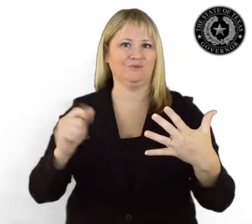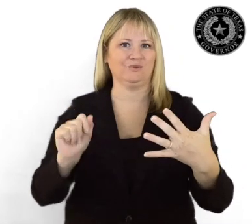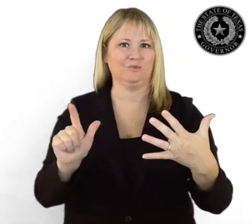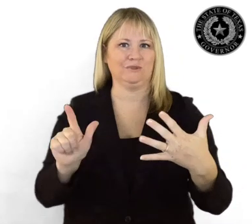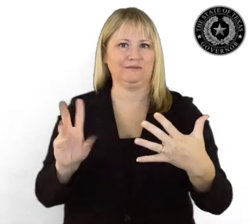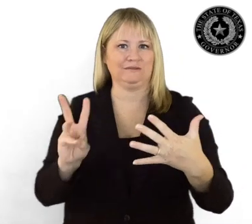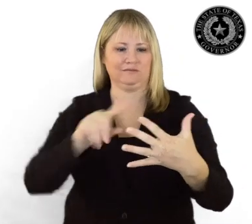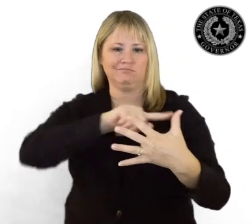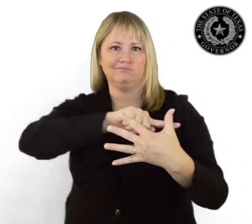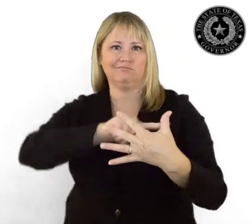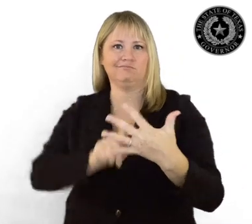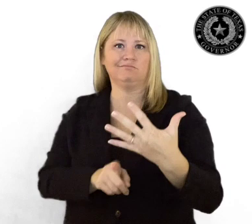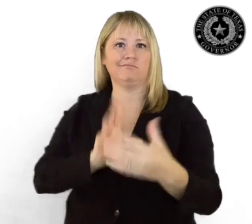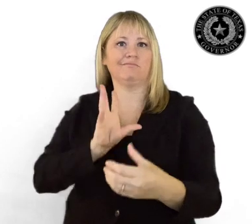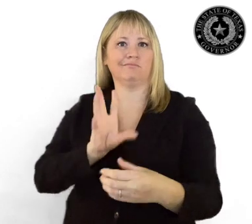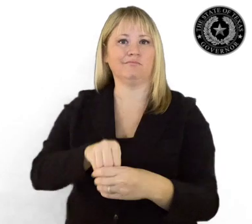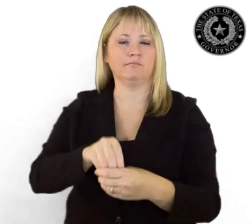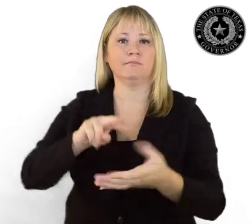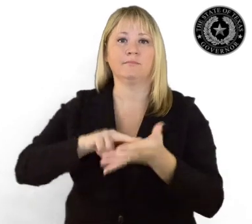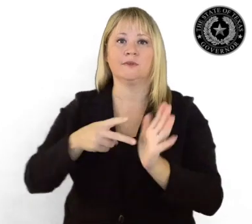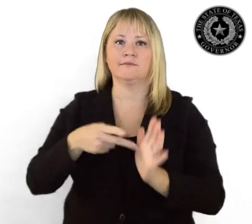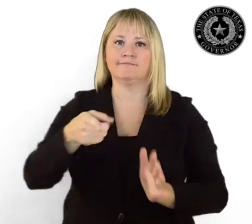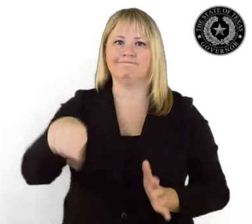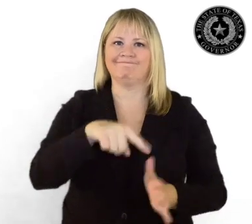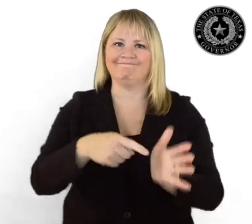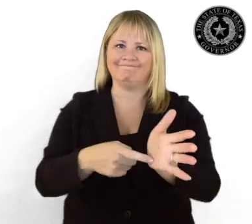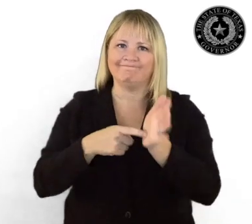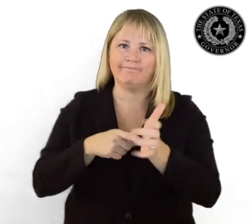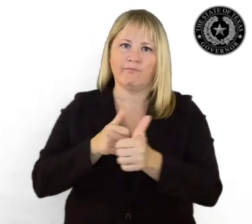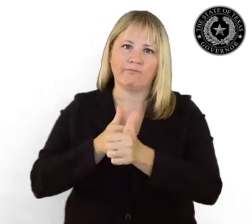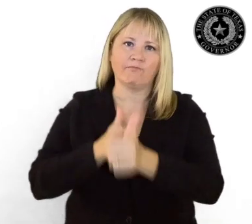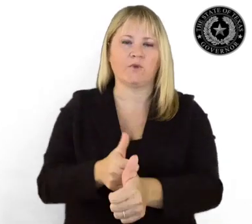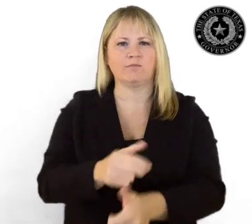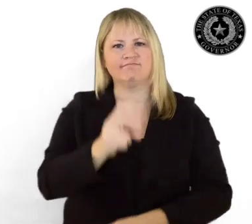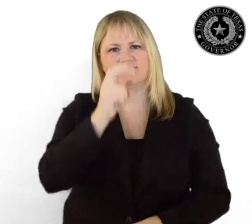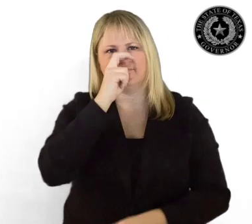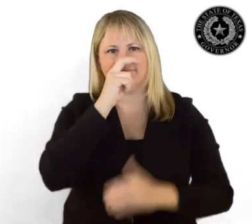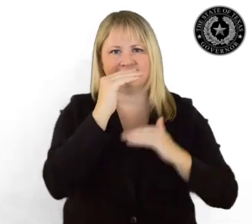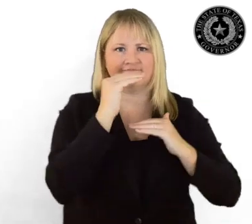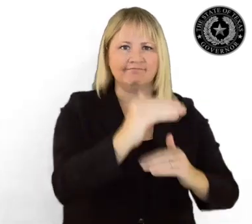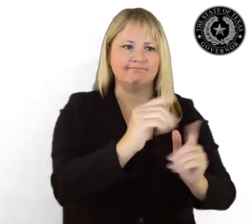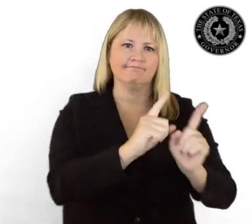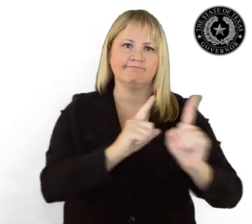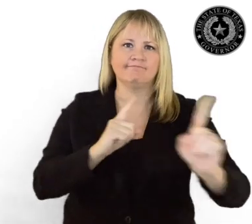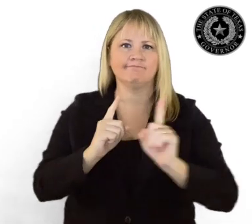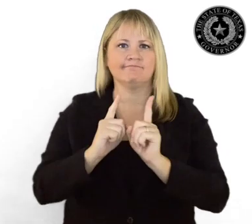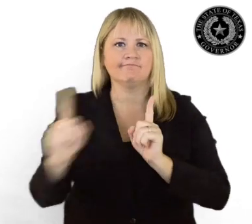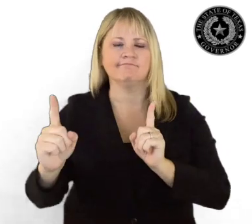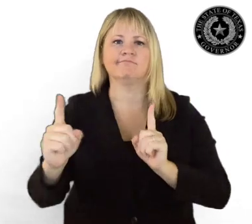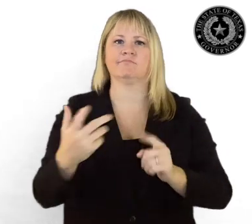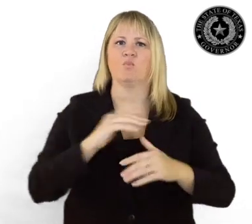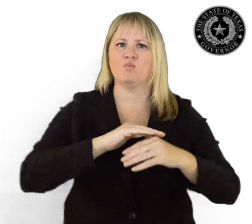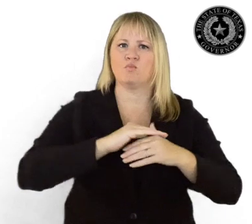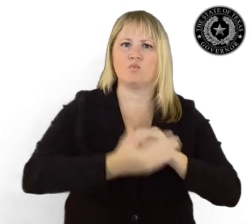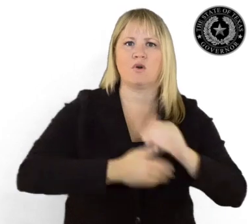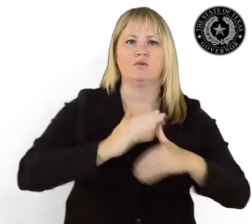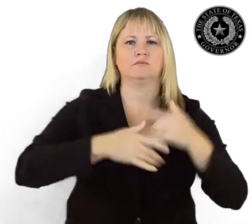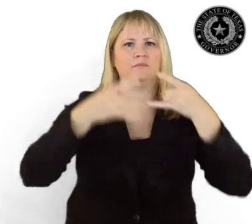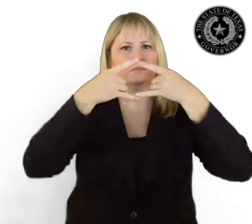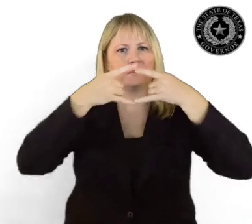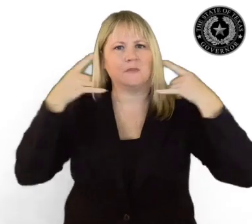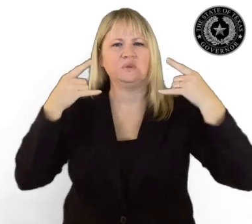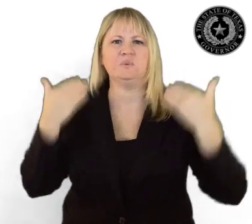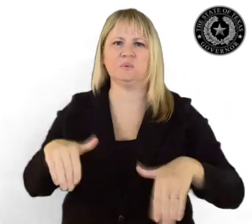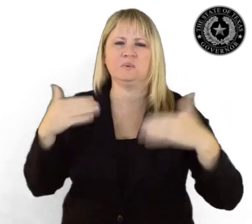threat to public health by continuing certain social distancing restrictions while implementing a safe strategic plan to